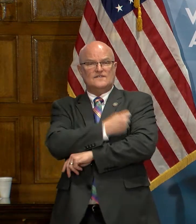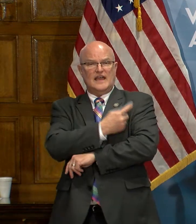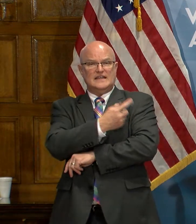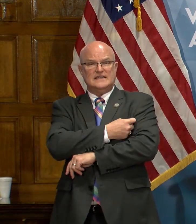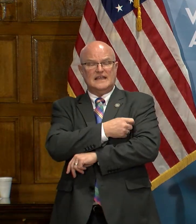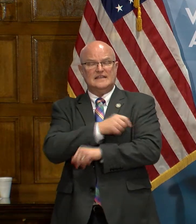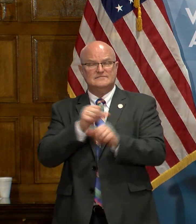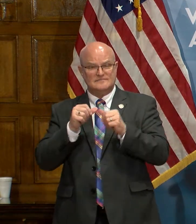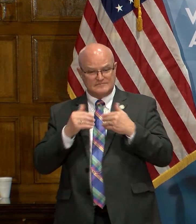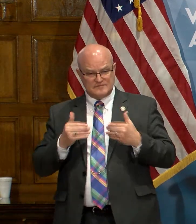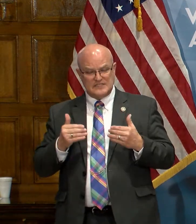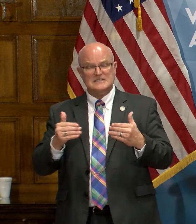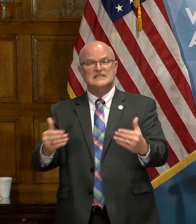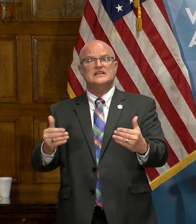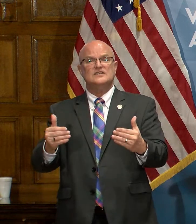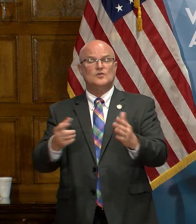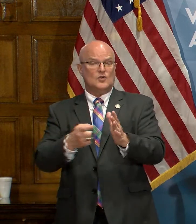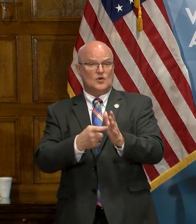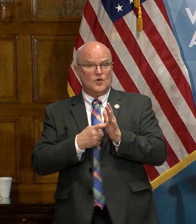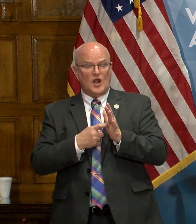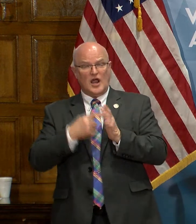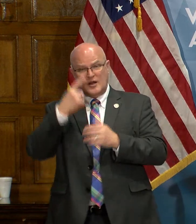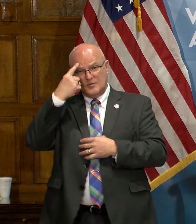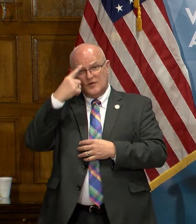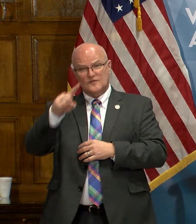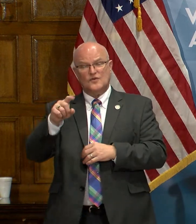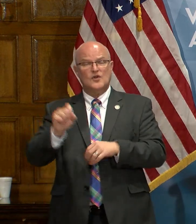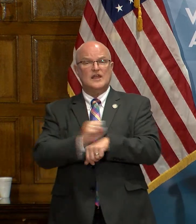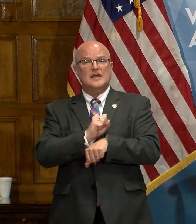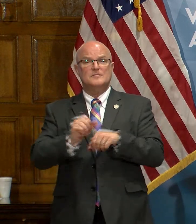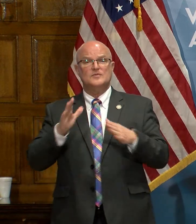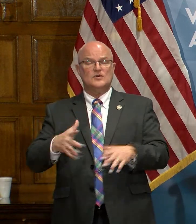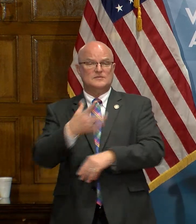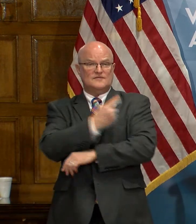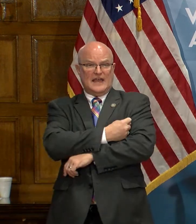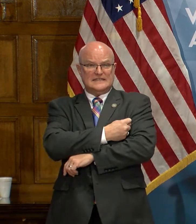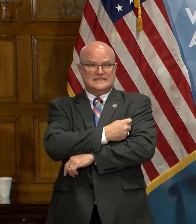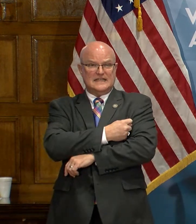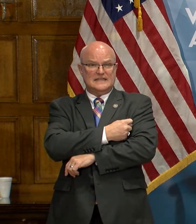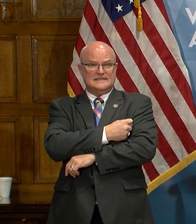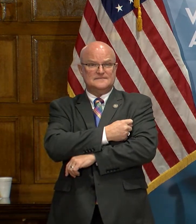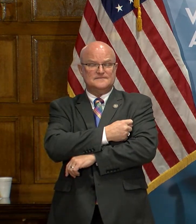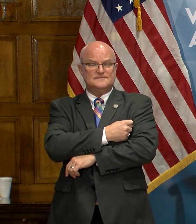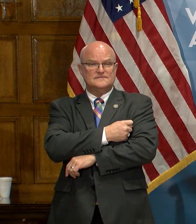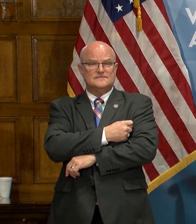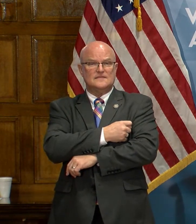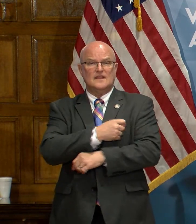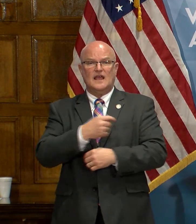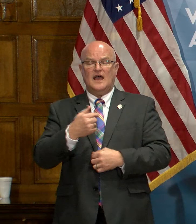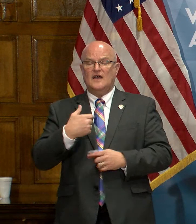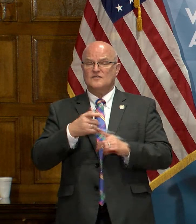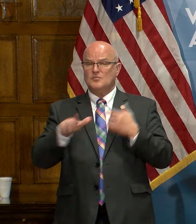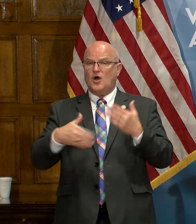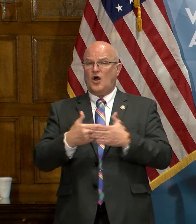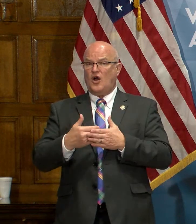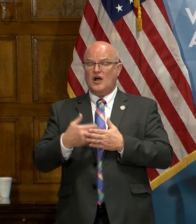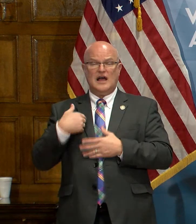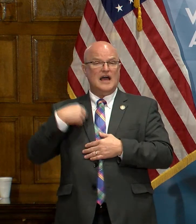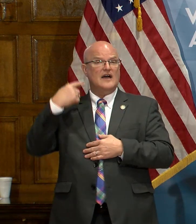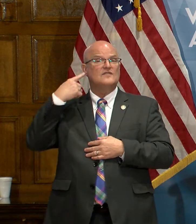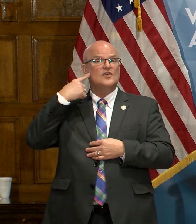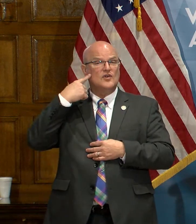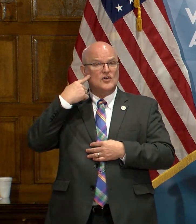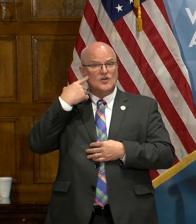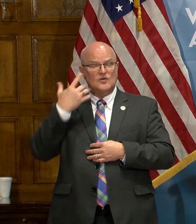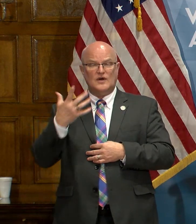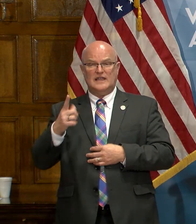vaccinations to proceed, or the requirement for our employees to be vaccinated, from all indications are